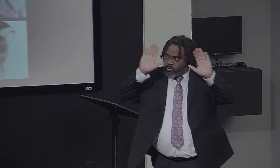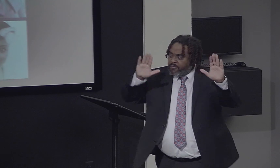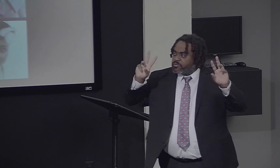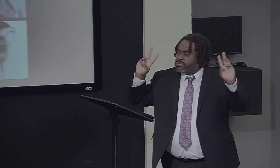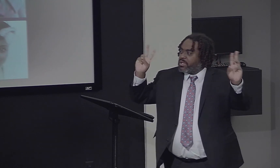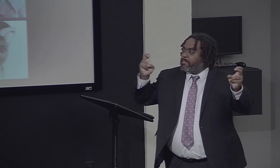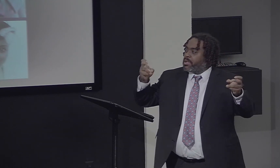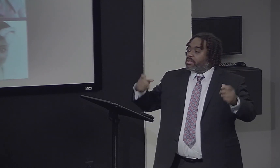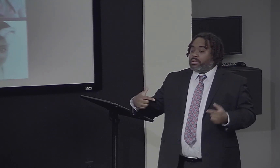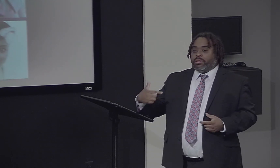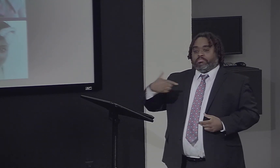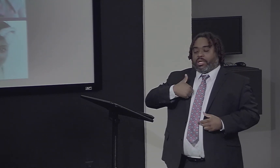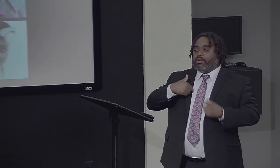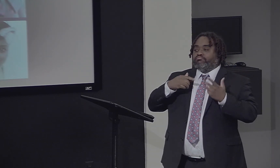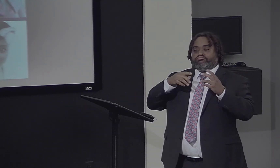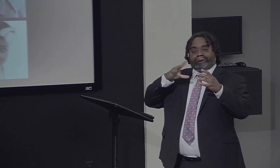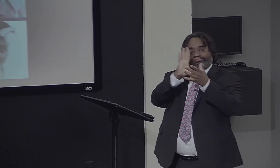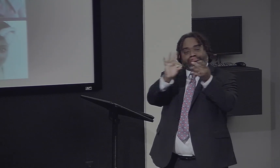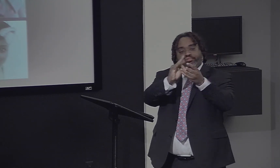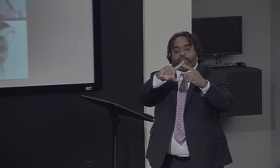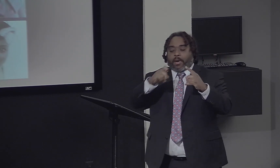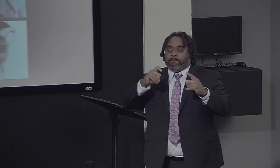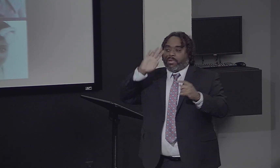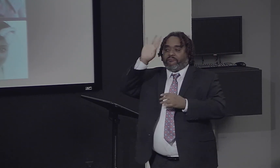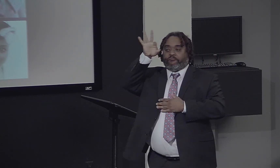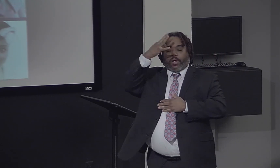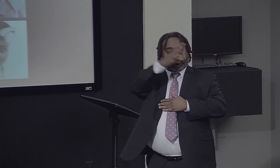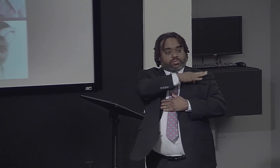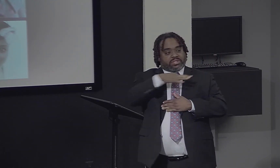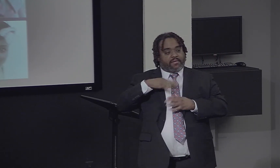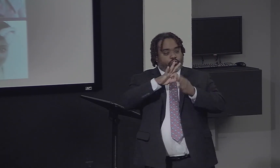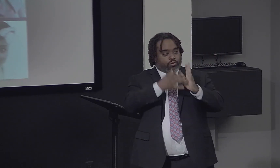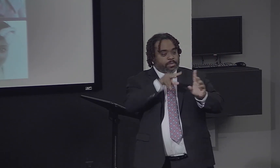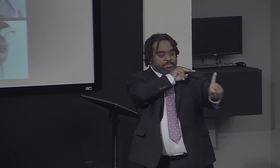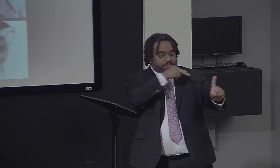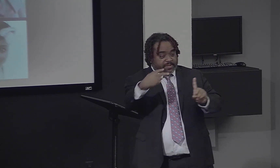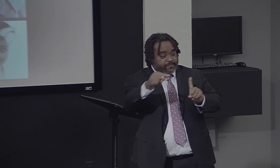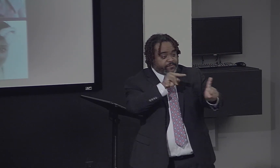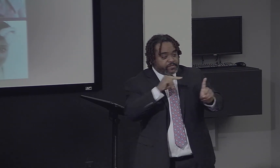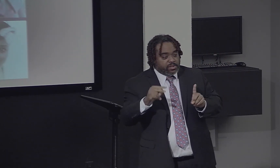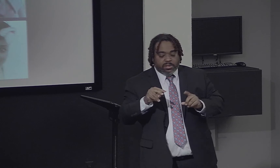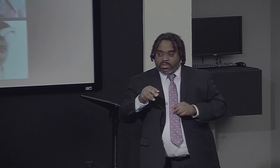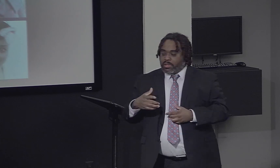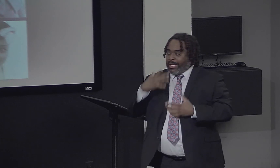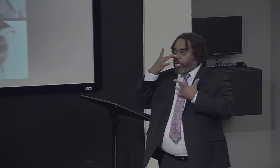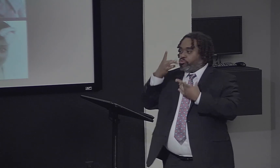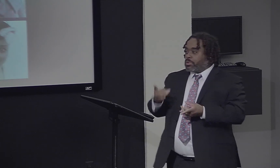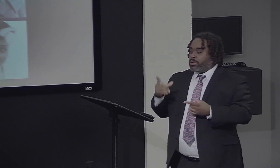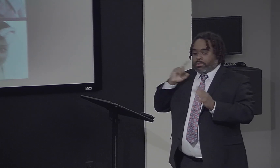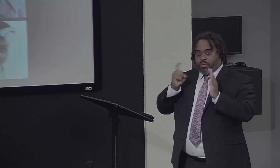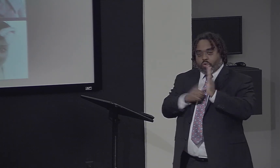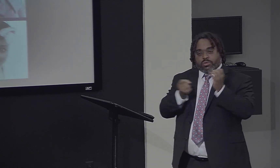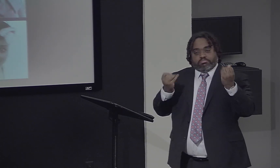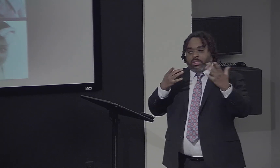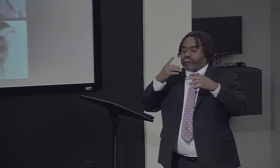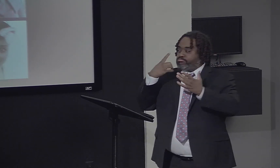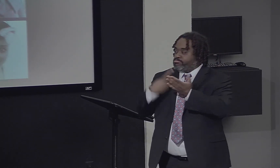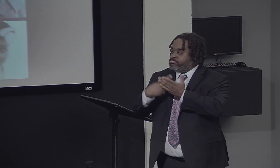Yes. Also, this is a wonderful topic. I'm a federal staff. I want to talk about this from a federal